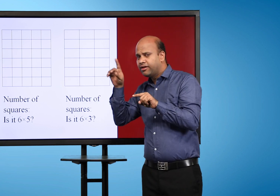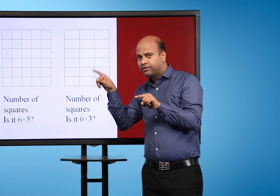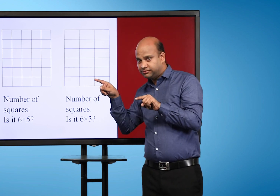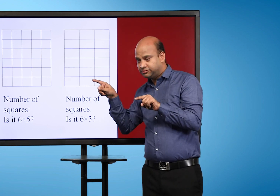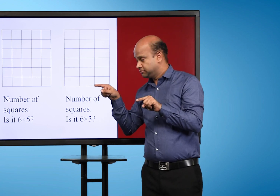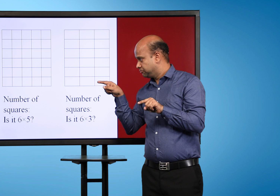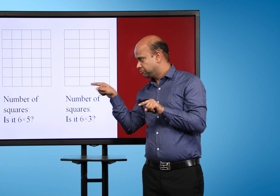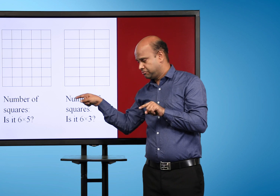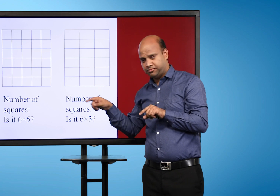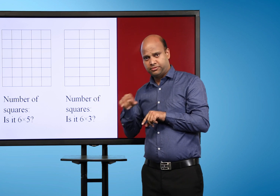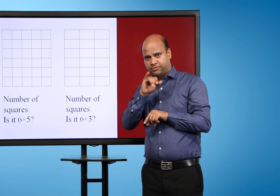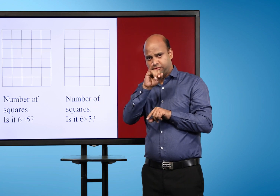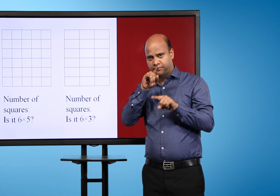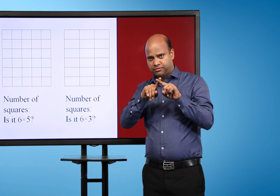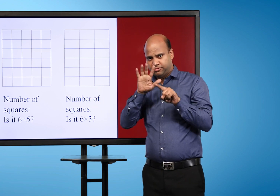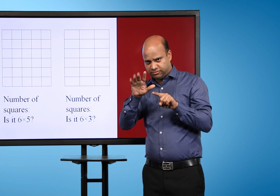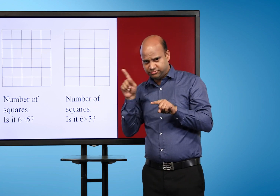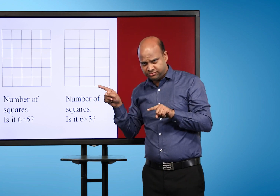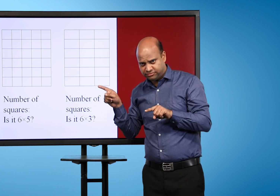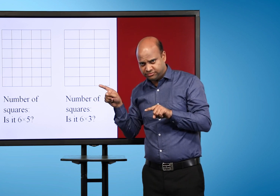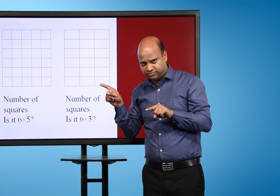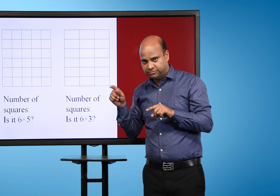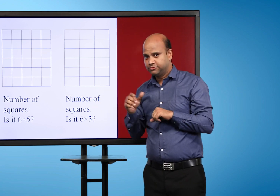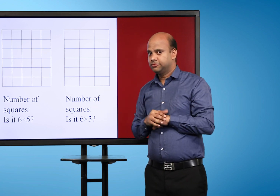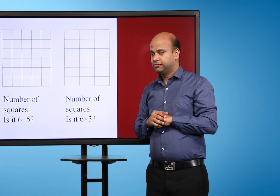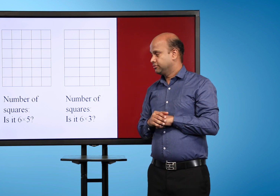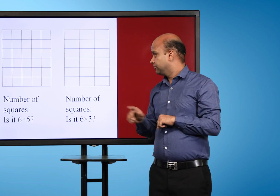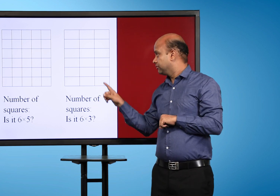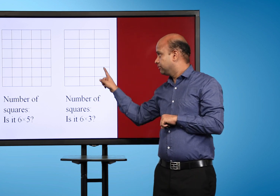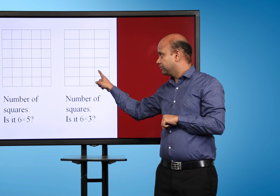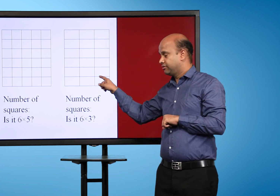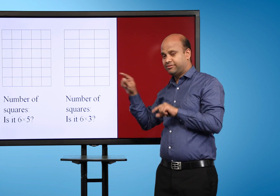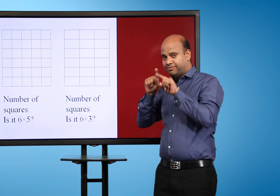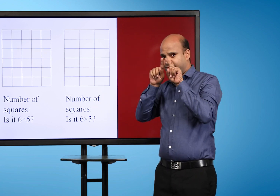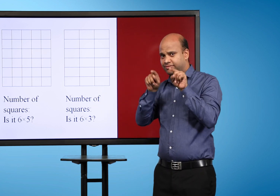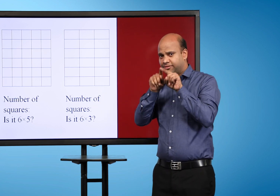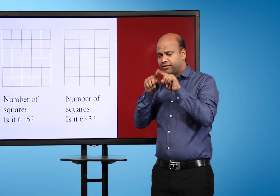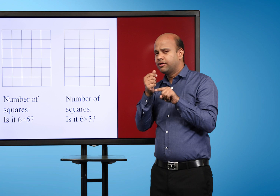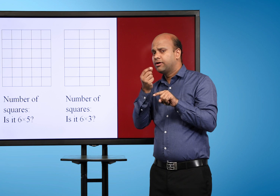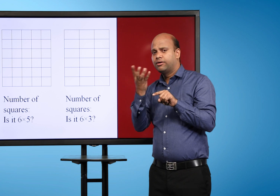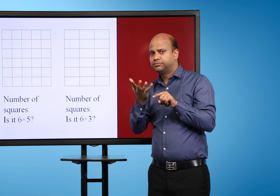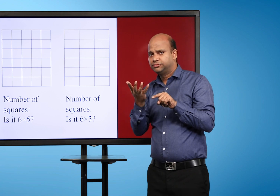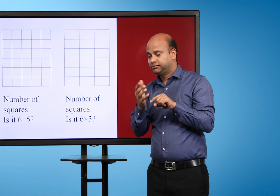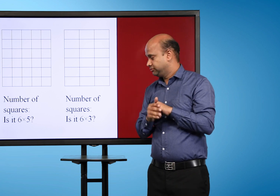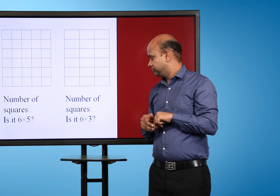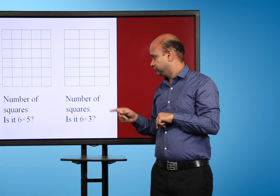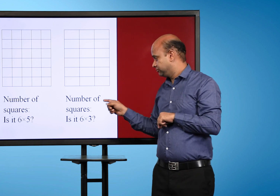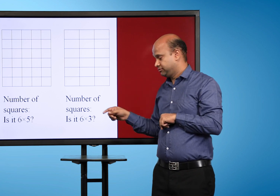it 6 multiplied by 5? Number of squares in the second picture. Is